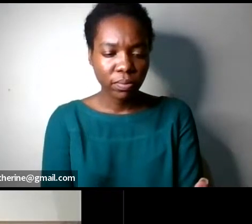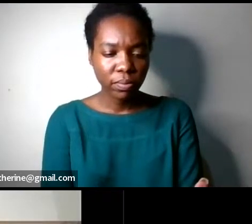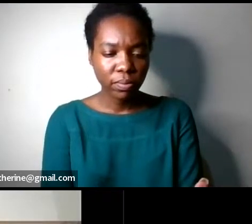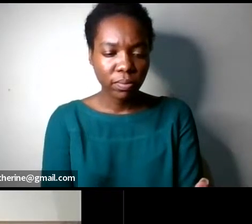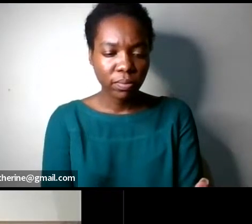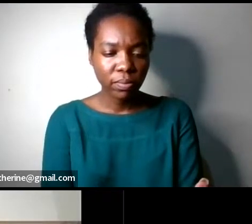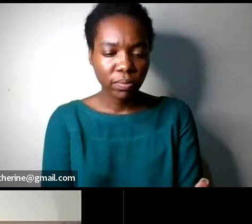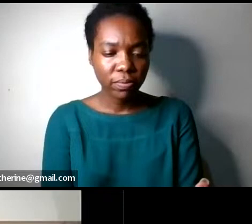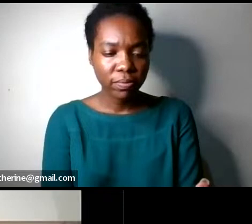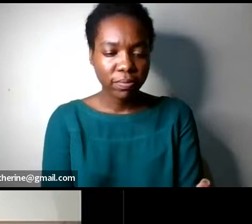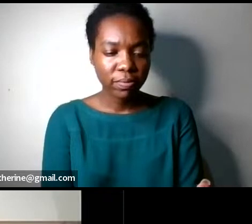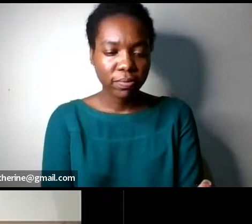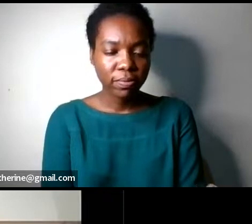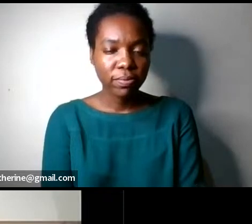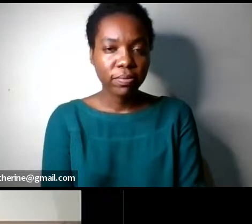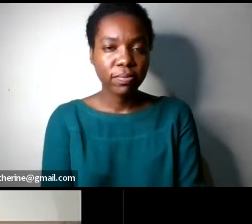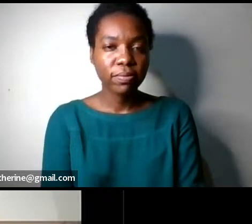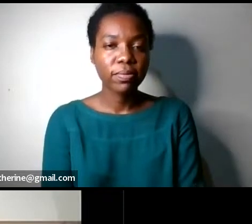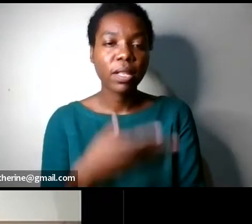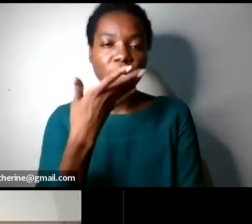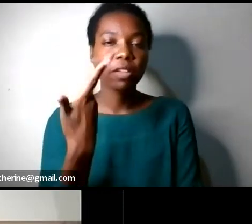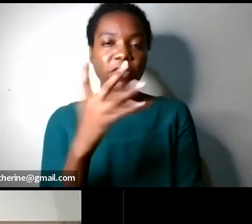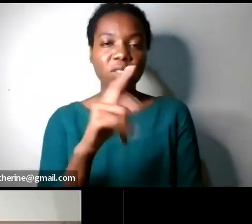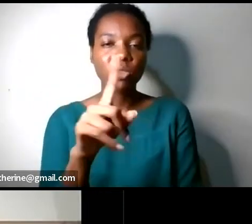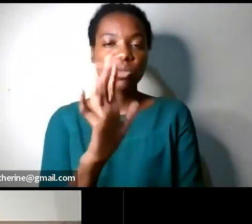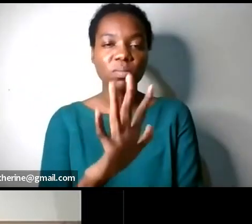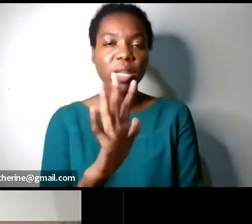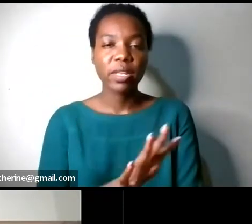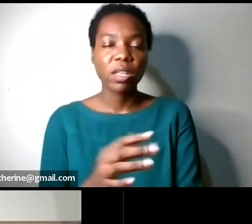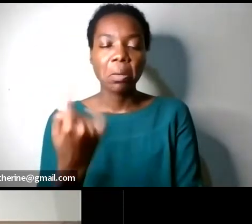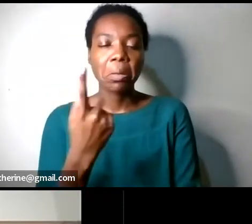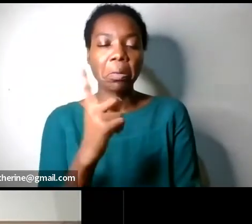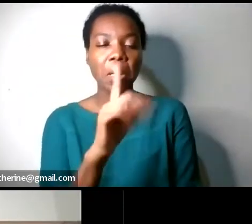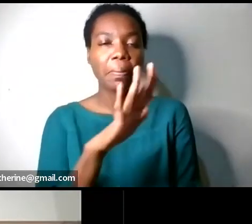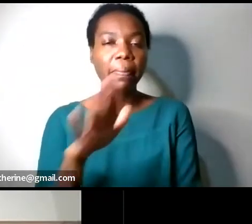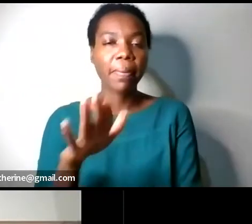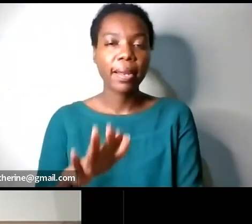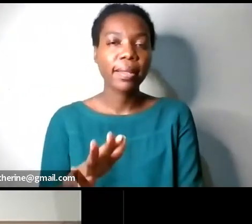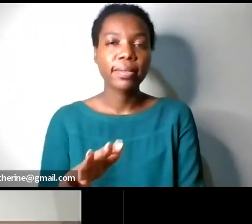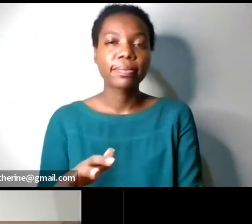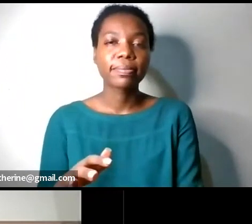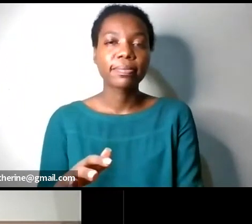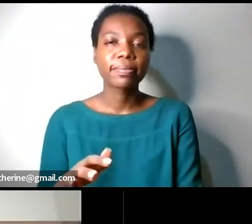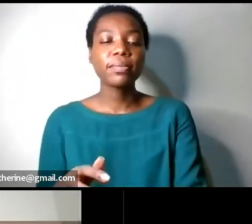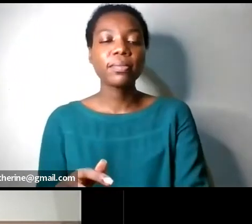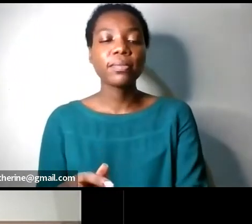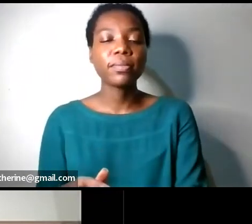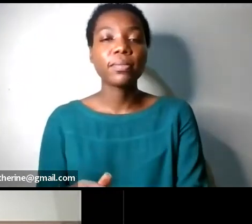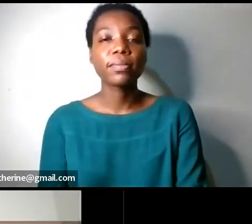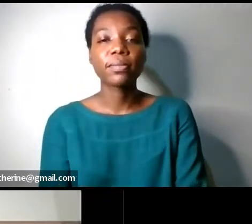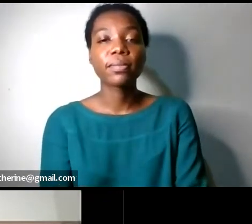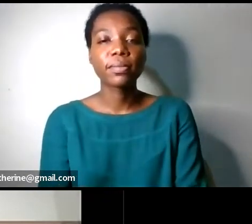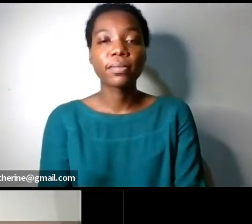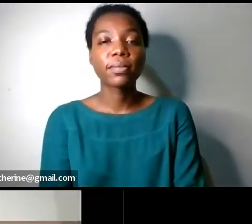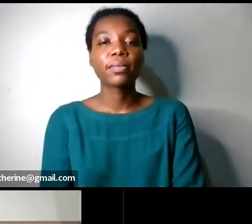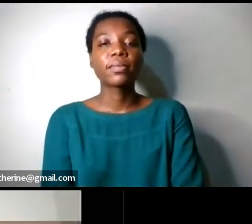All right. I think we've covered most of the questions except one that I was hoping would cover before we let Tom go. But